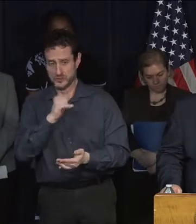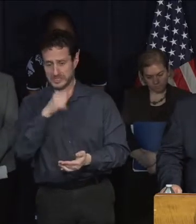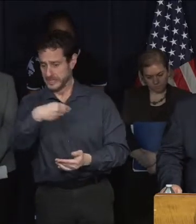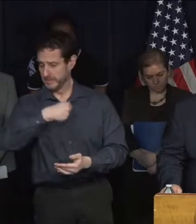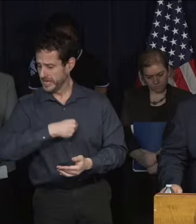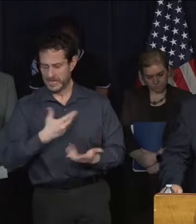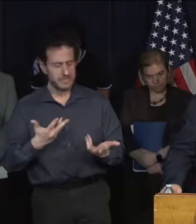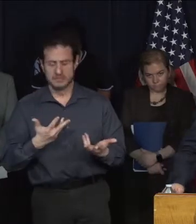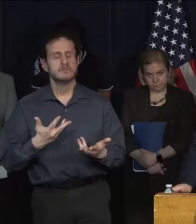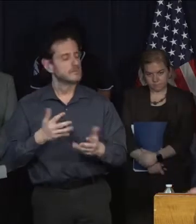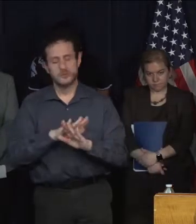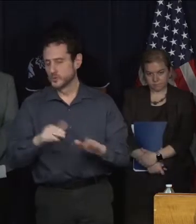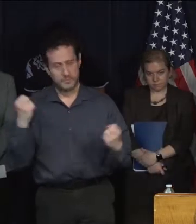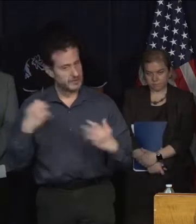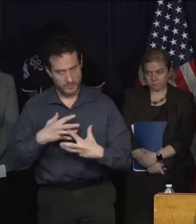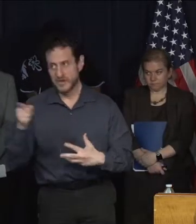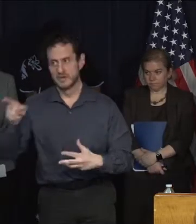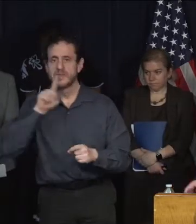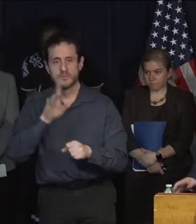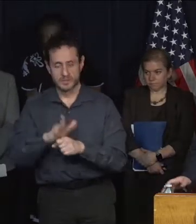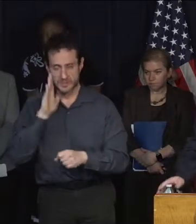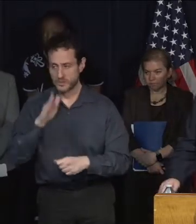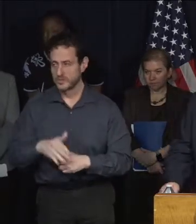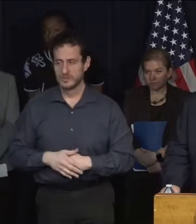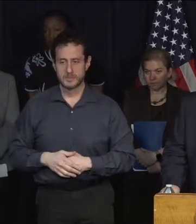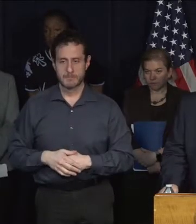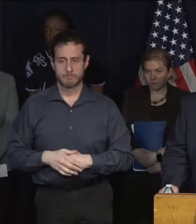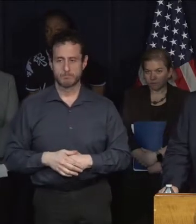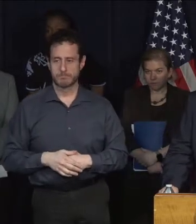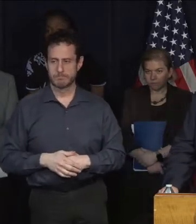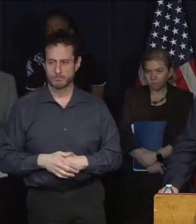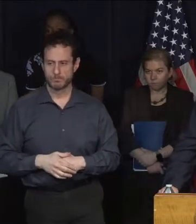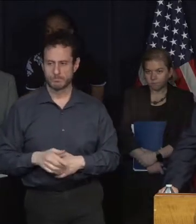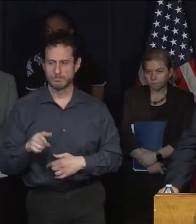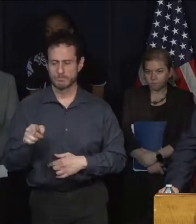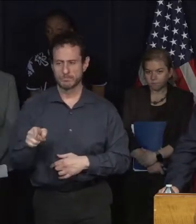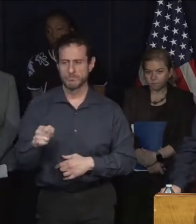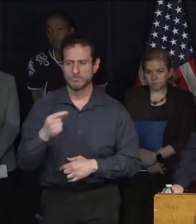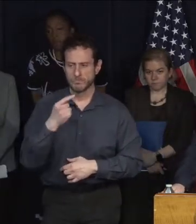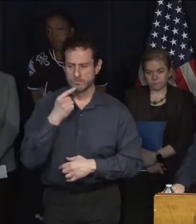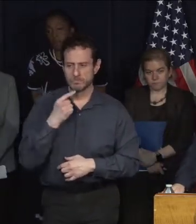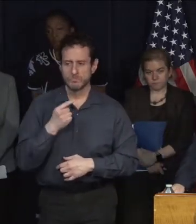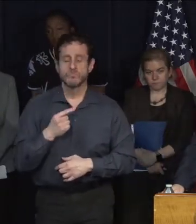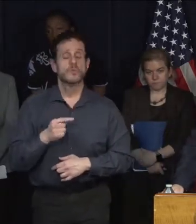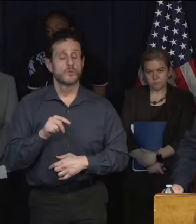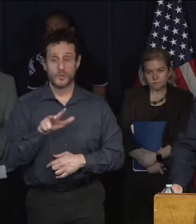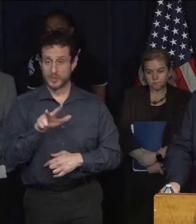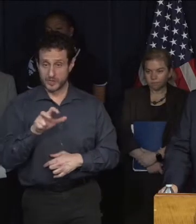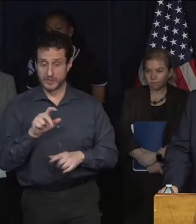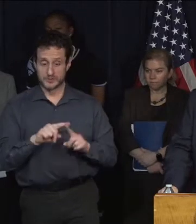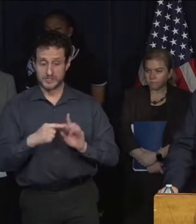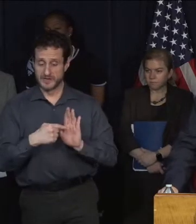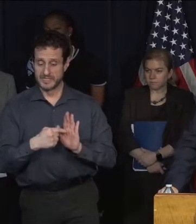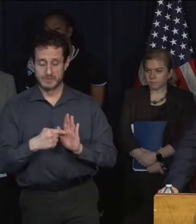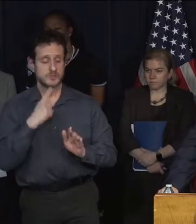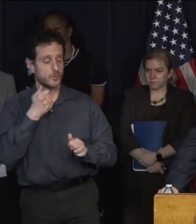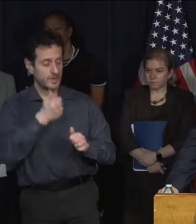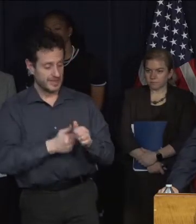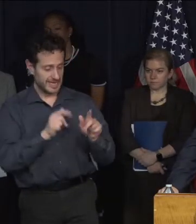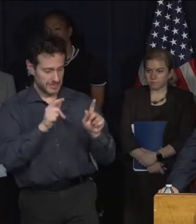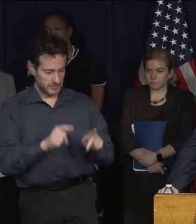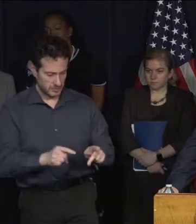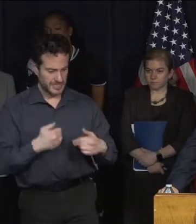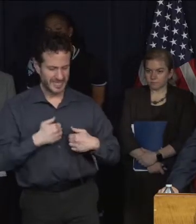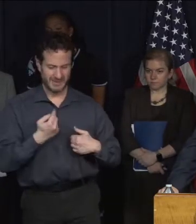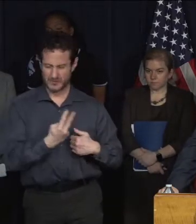might result. Can I ask a question? You say you tested 600 specimens. You know that with each person, it could be